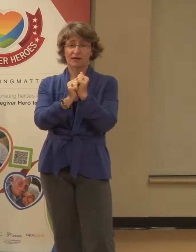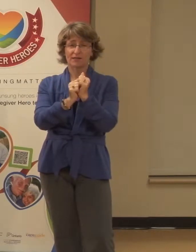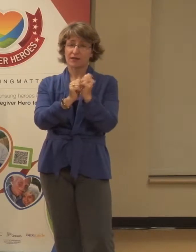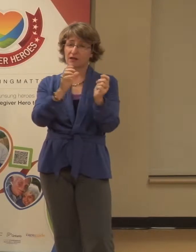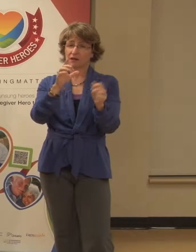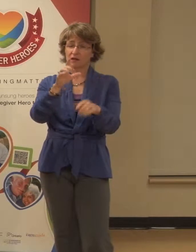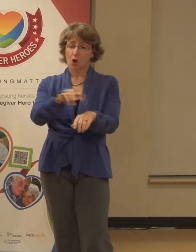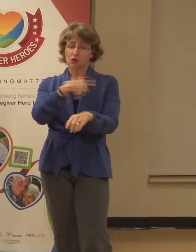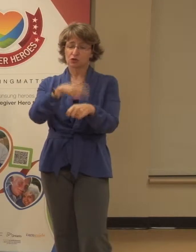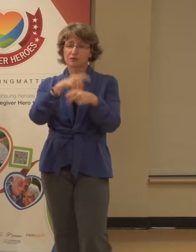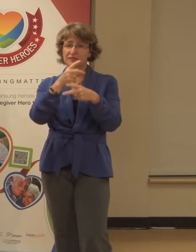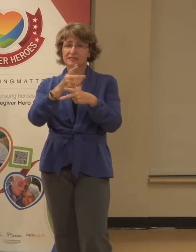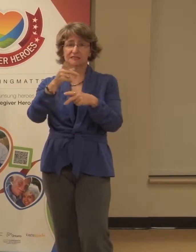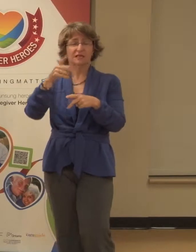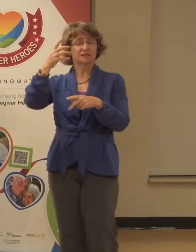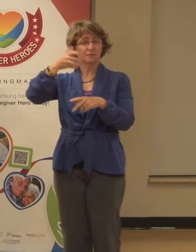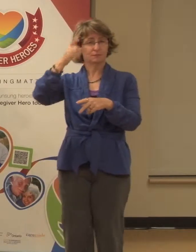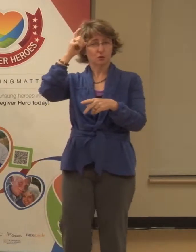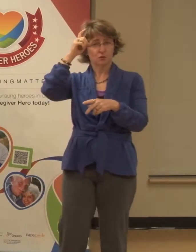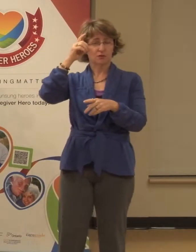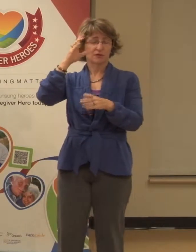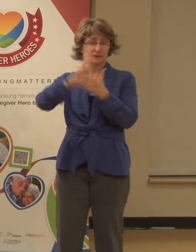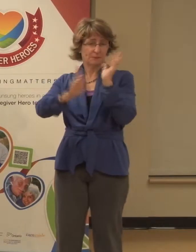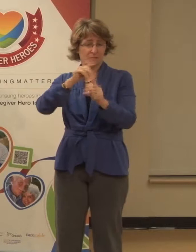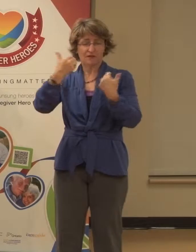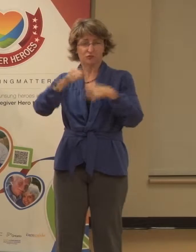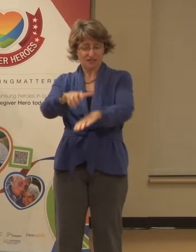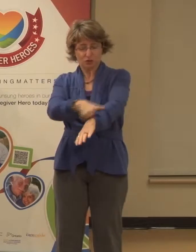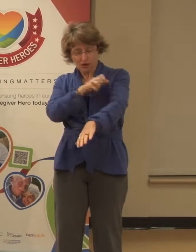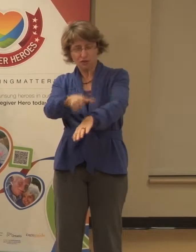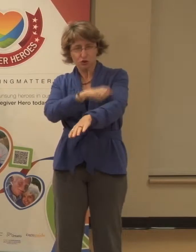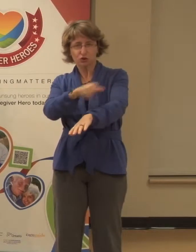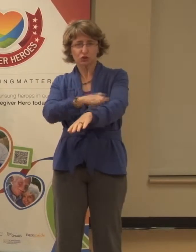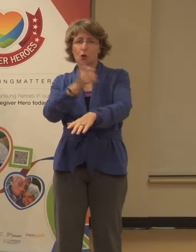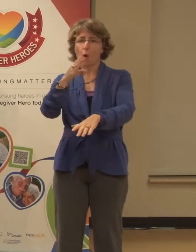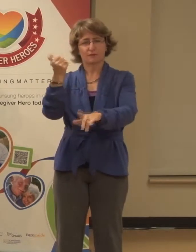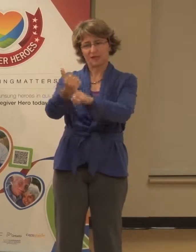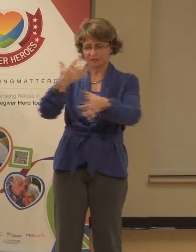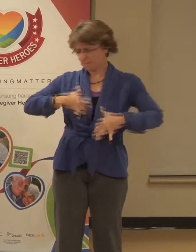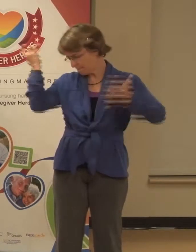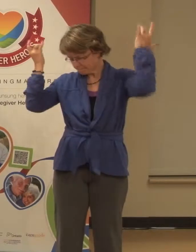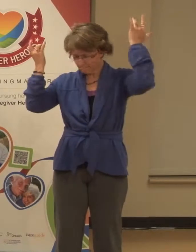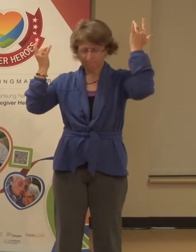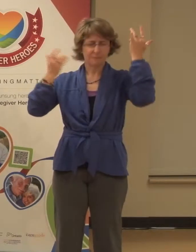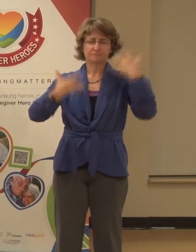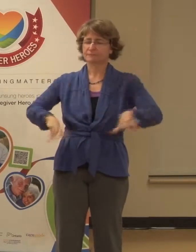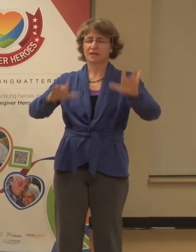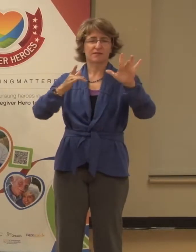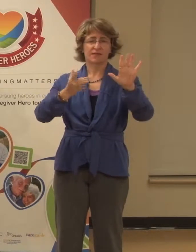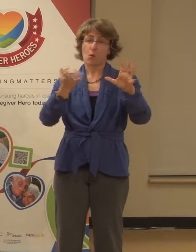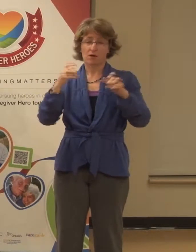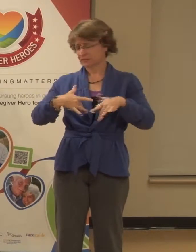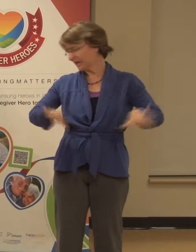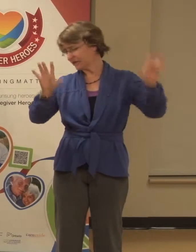that have actually tried to scratch their skin off, or you know, they've taken off their clothes thinking that that was the